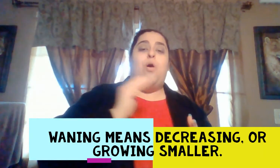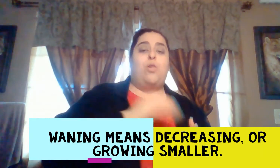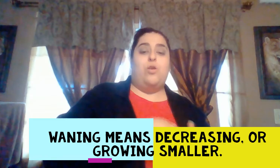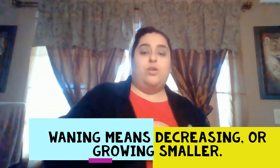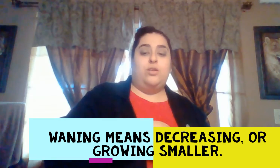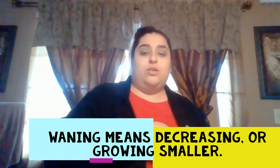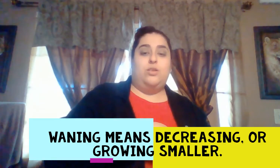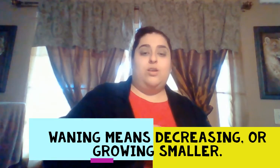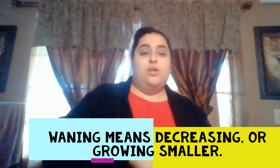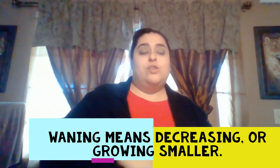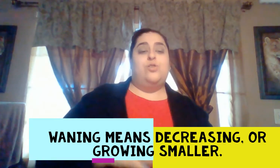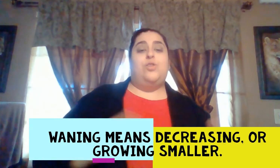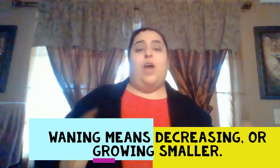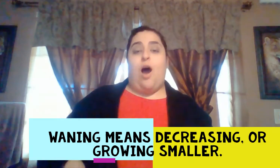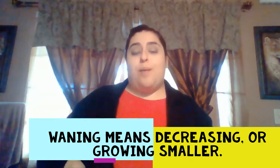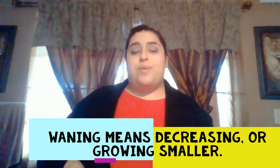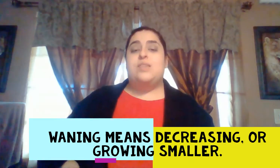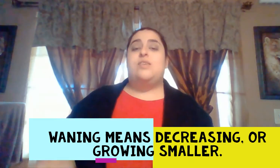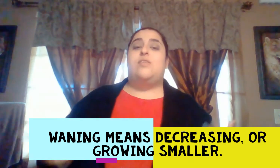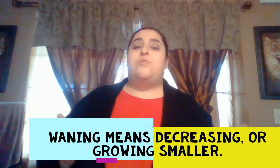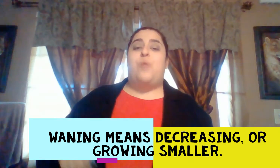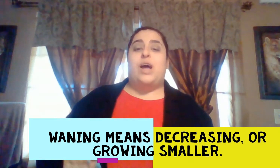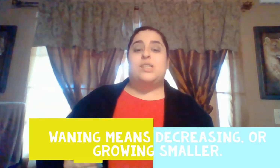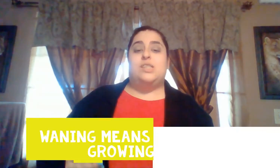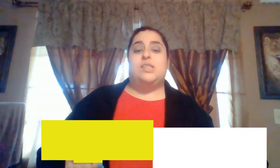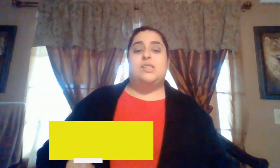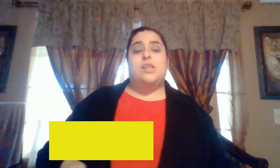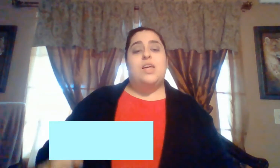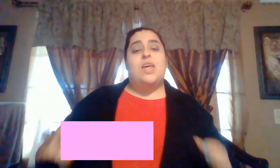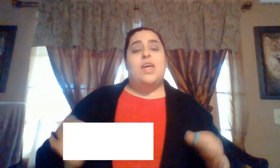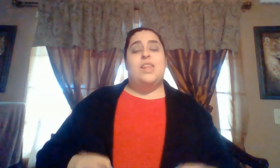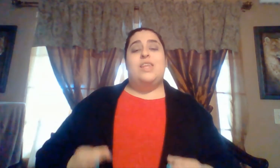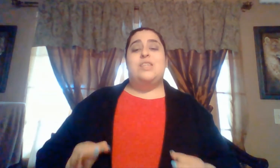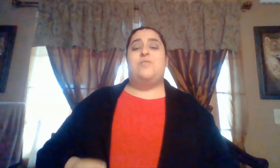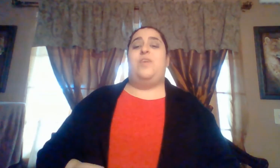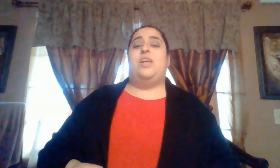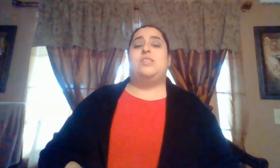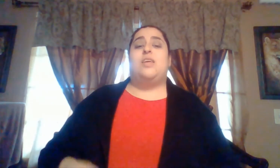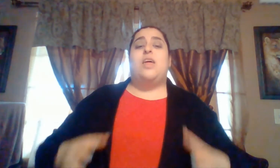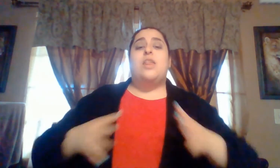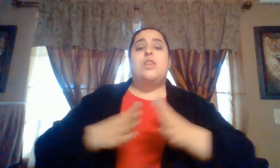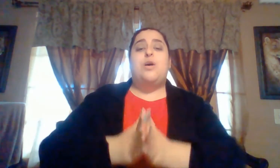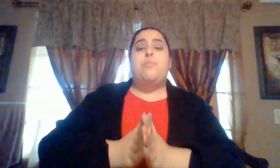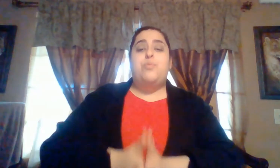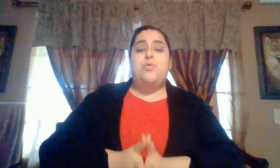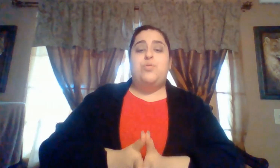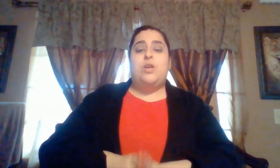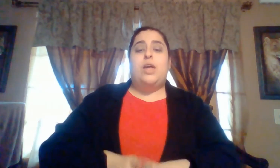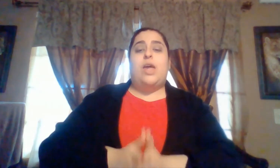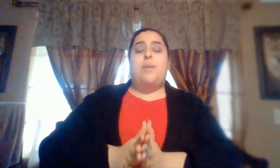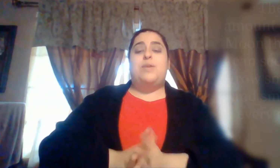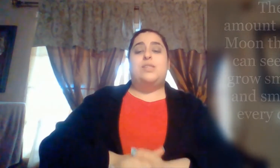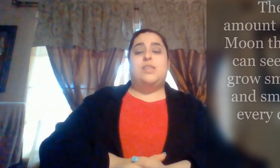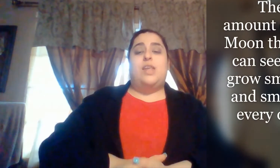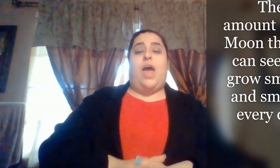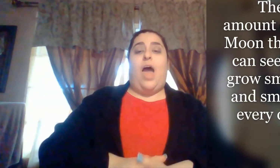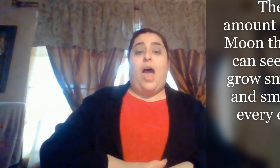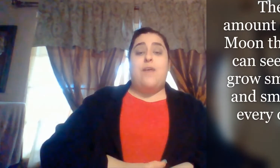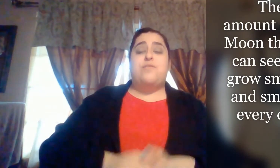smaller. So the opposite of waxing. In this phase, the moon can be seen after